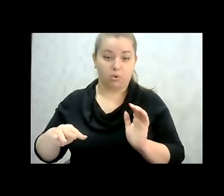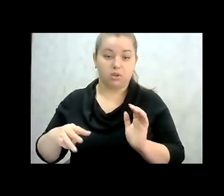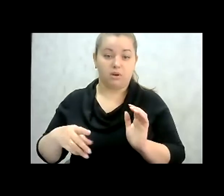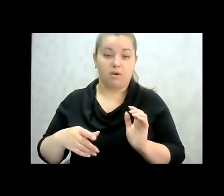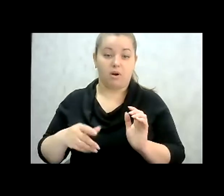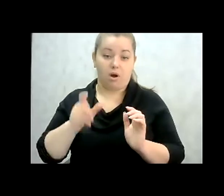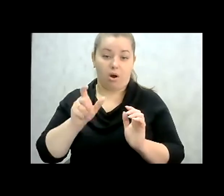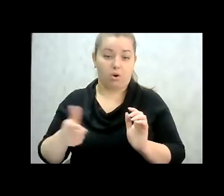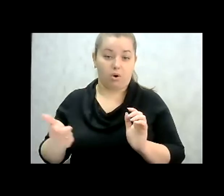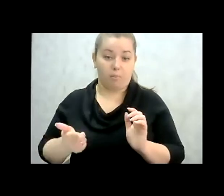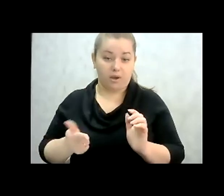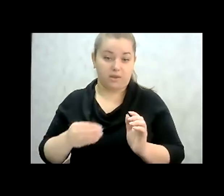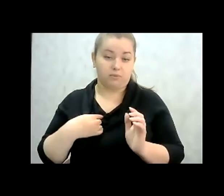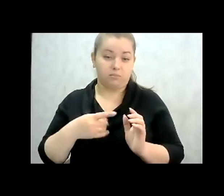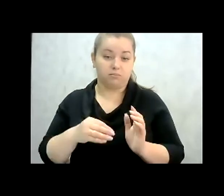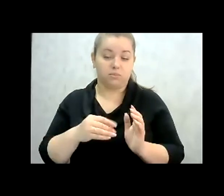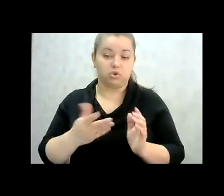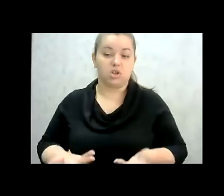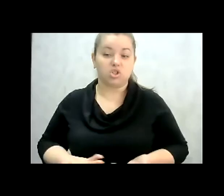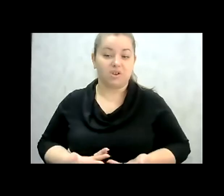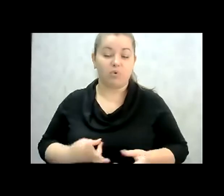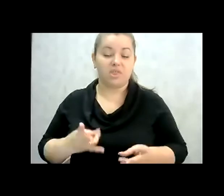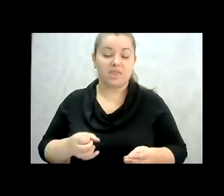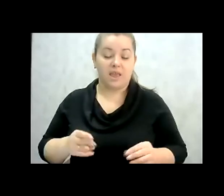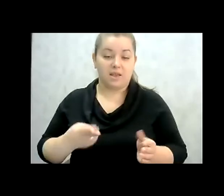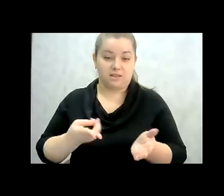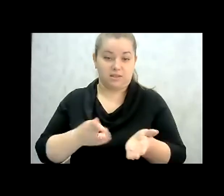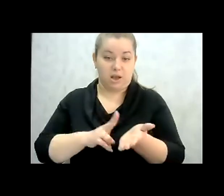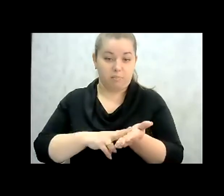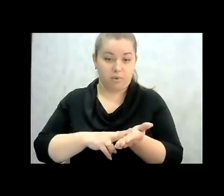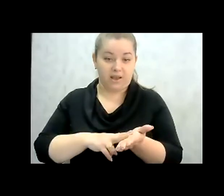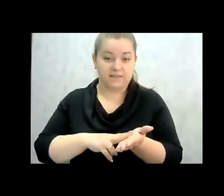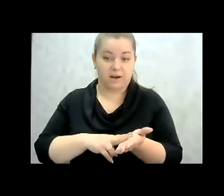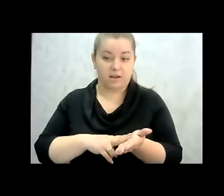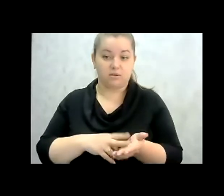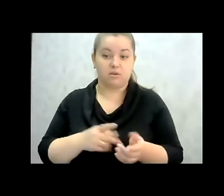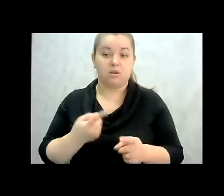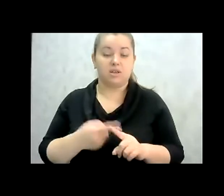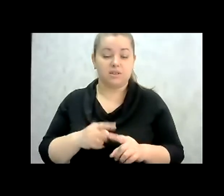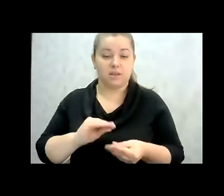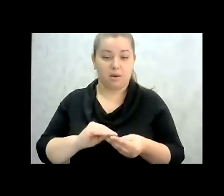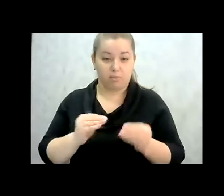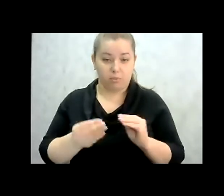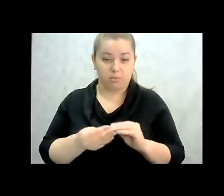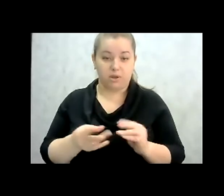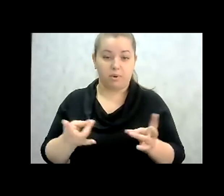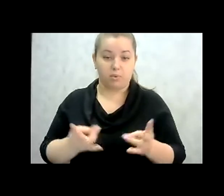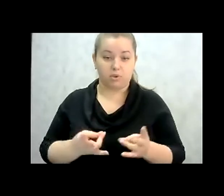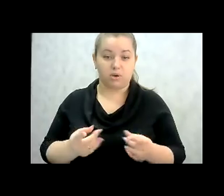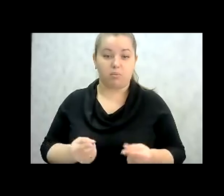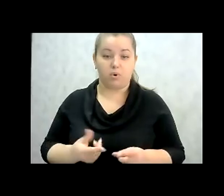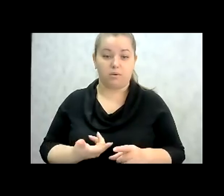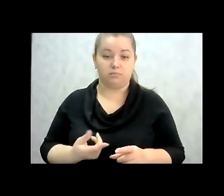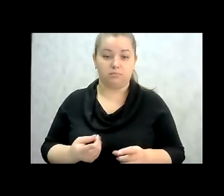6 million residents who reside not at where they are registered officially. So we think that